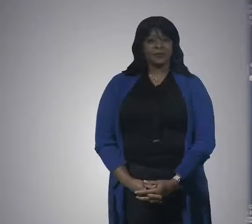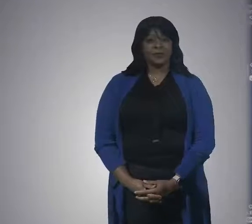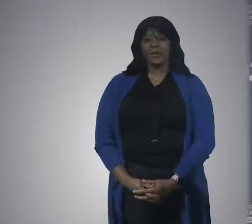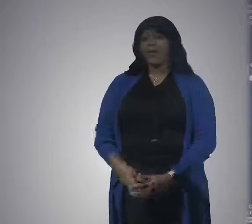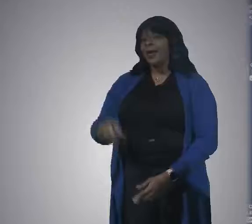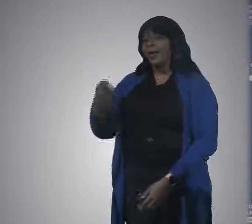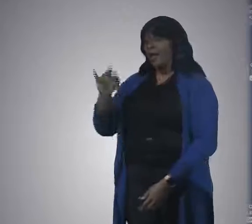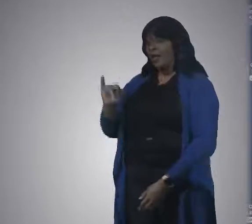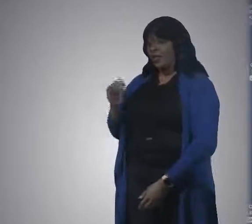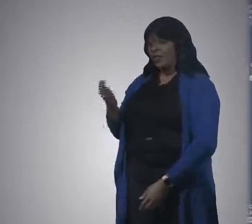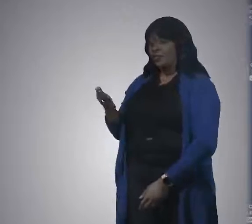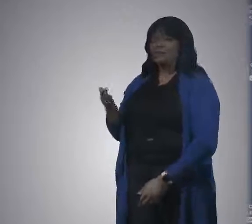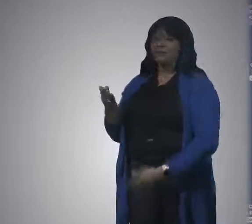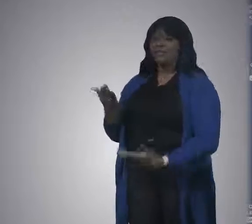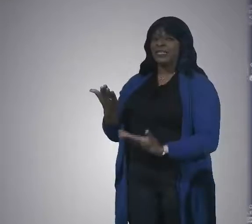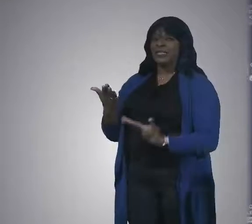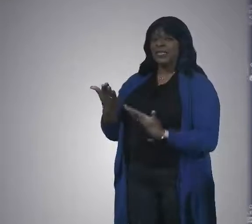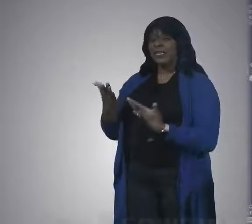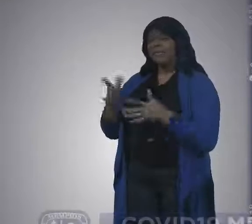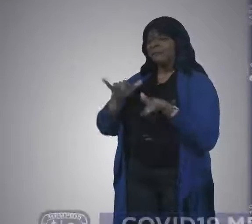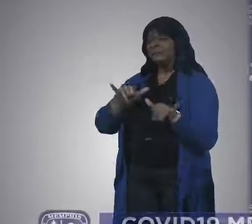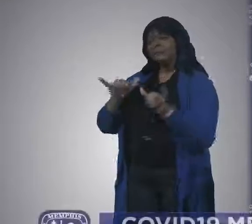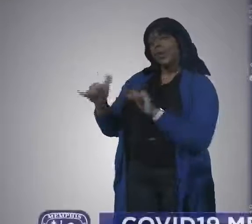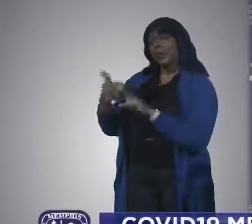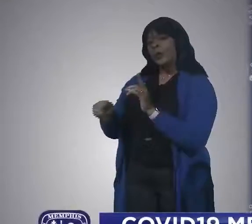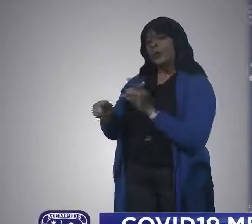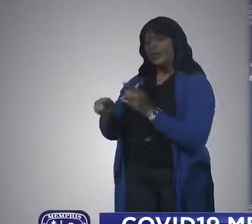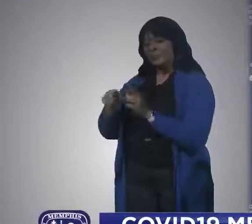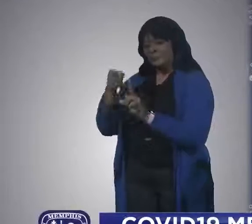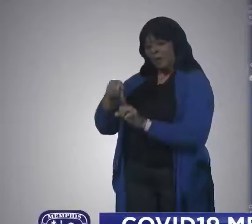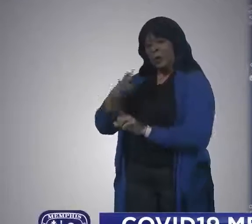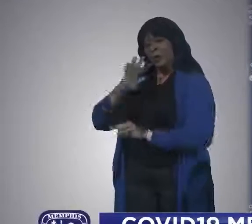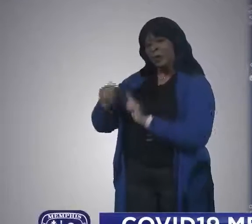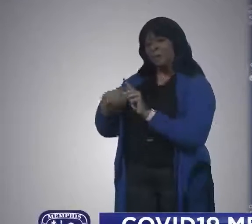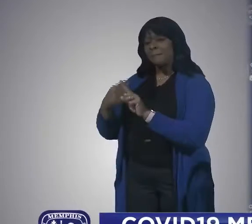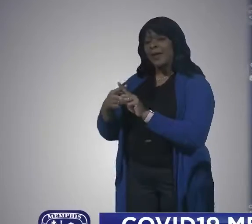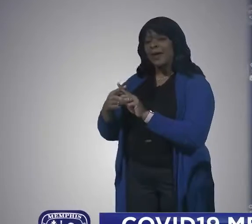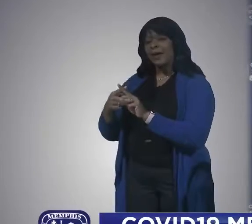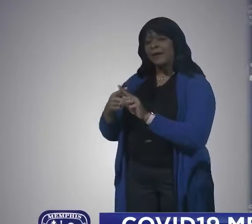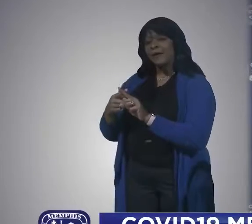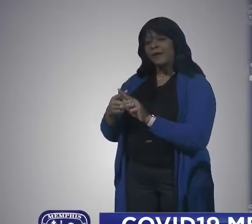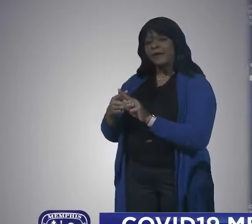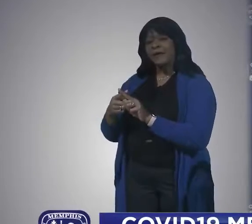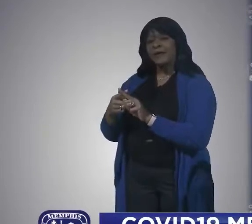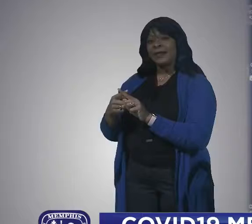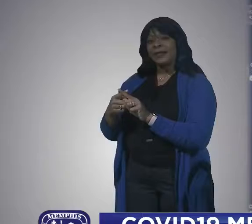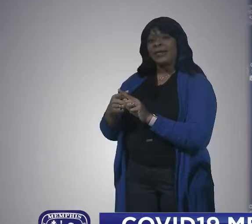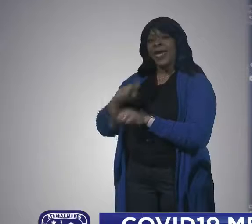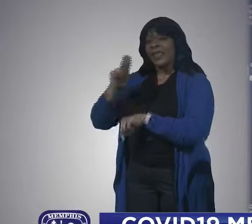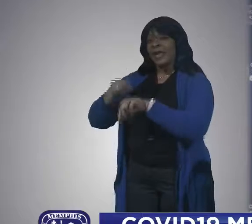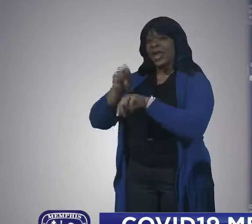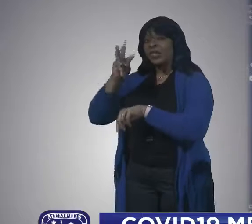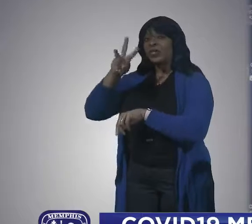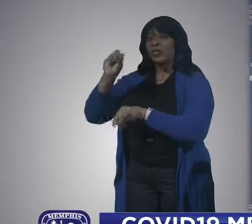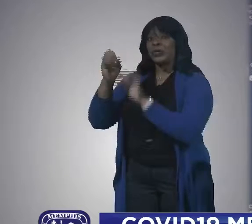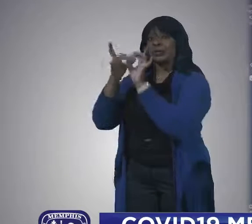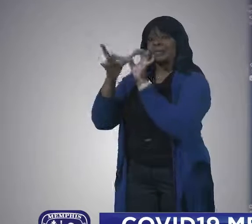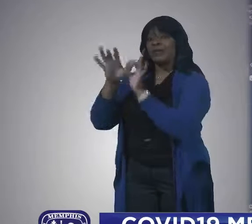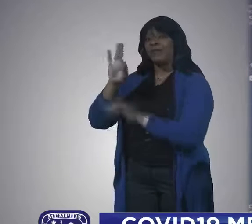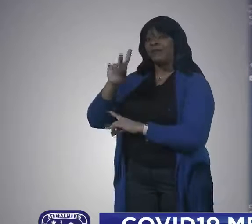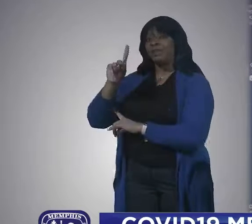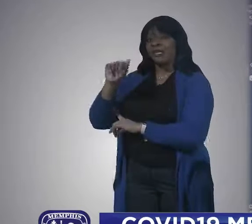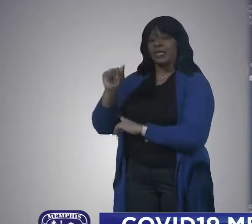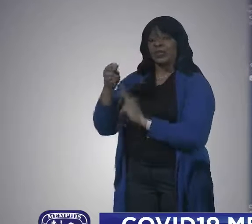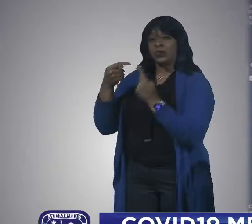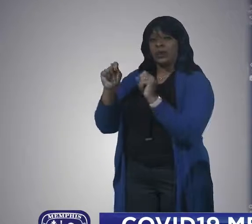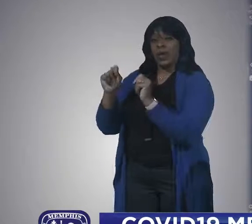Hi there. Kind of along the same lines when it comes to kind of the big national news, FDA trying